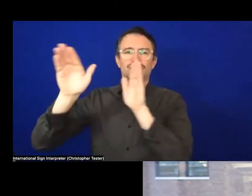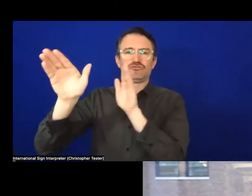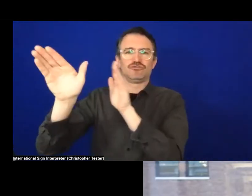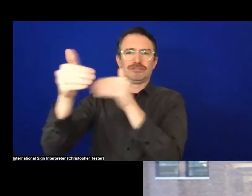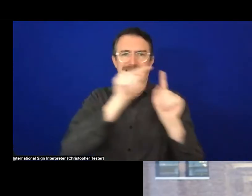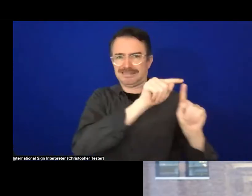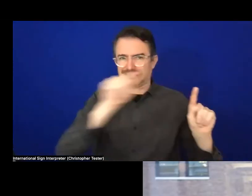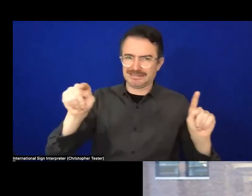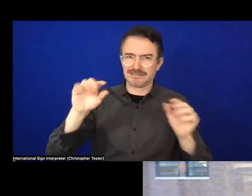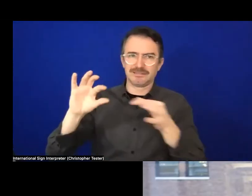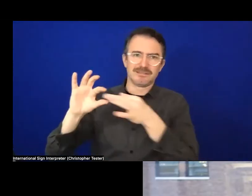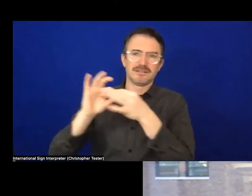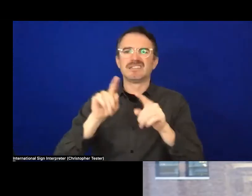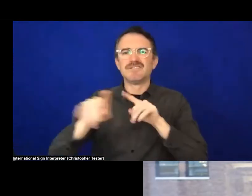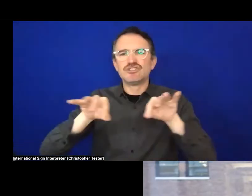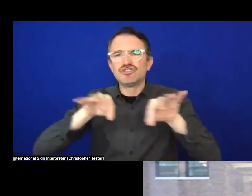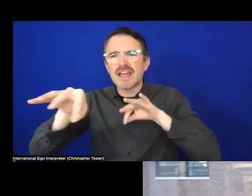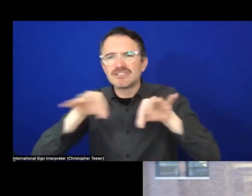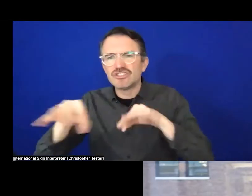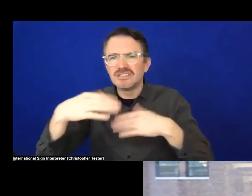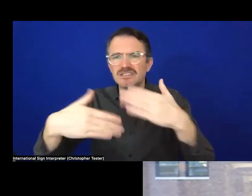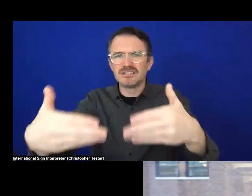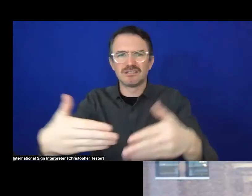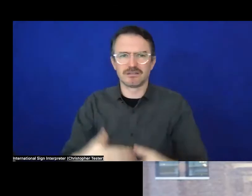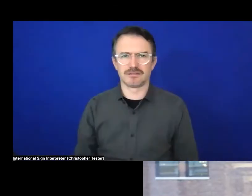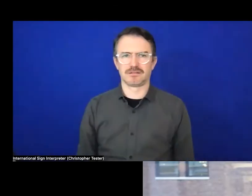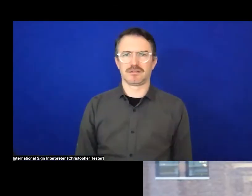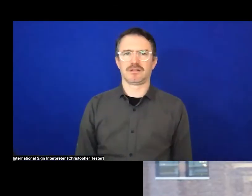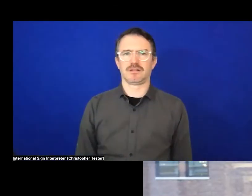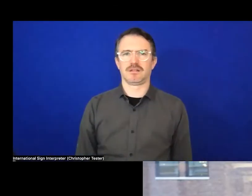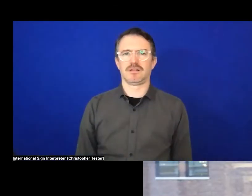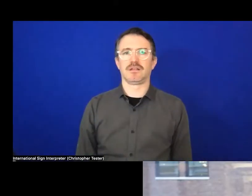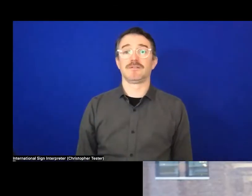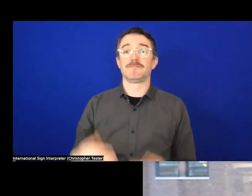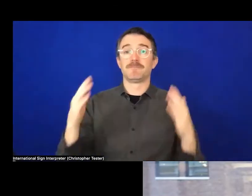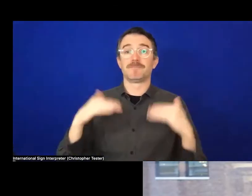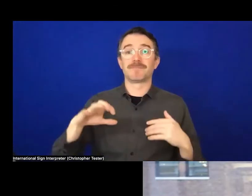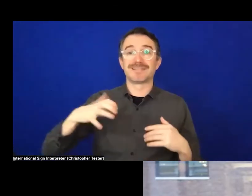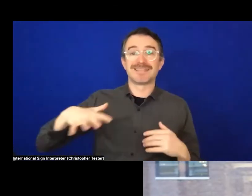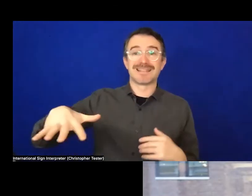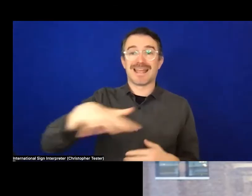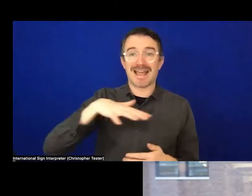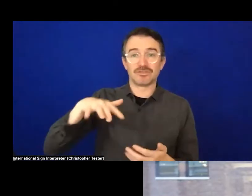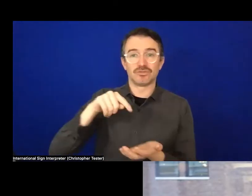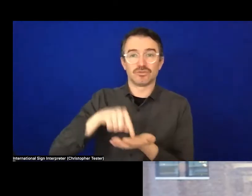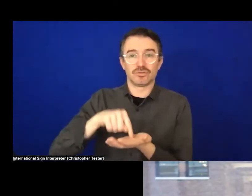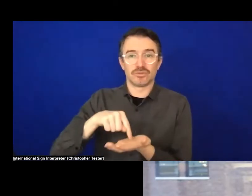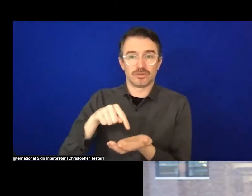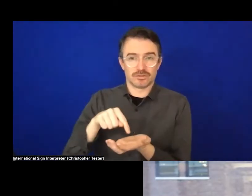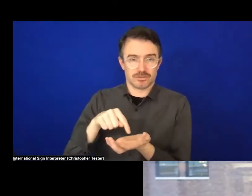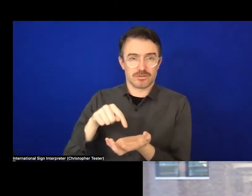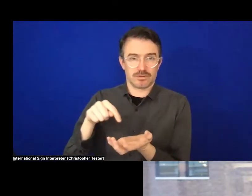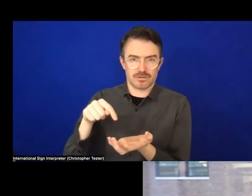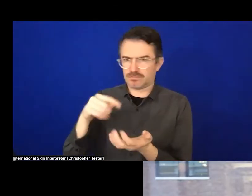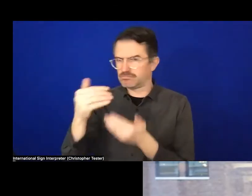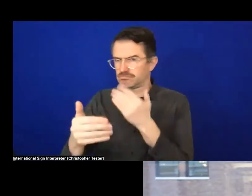the National Secretariat for the Sustainable Development Goals. She is an expert in designing poverty reduction programs, including